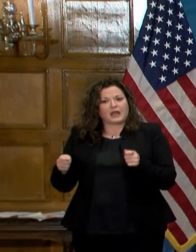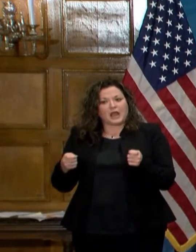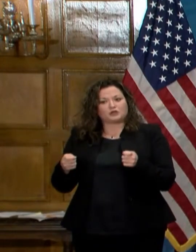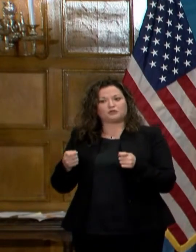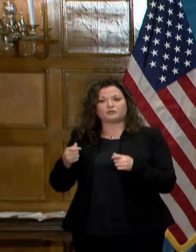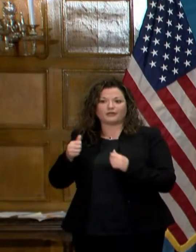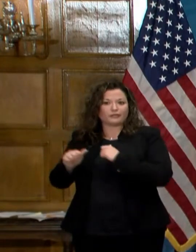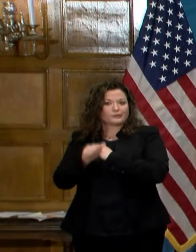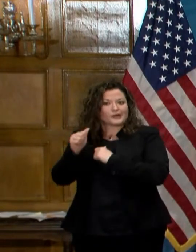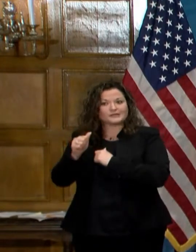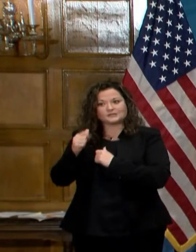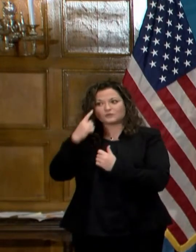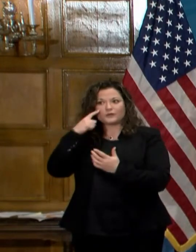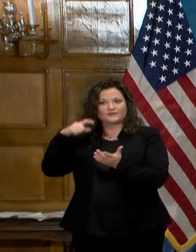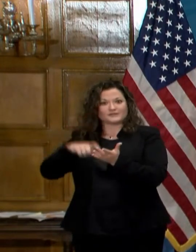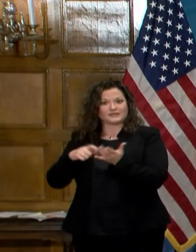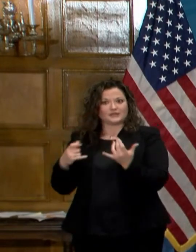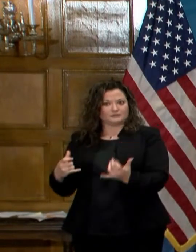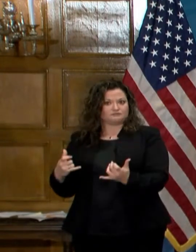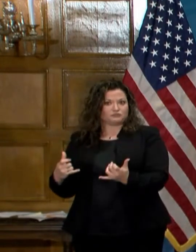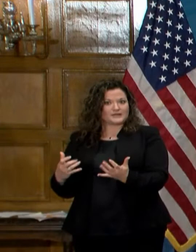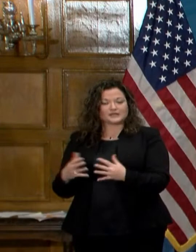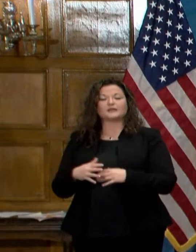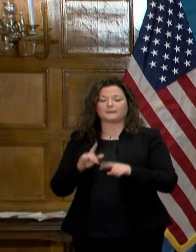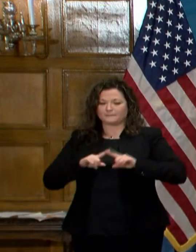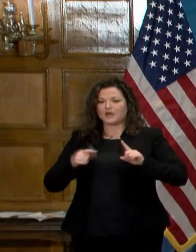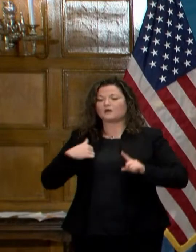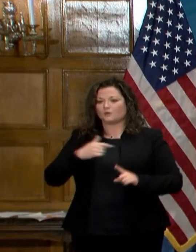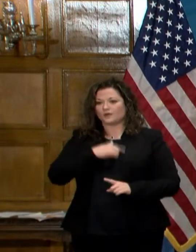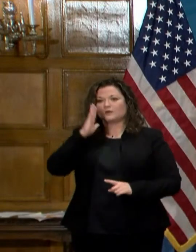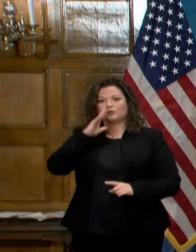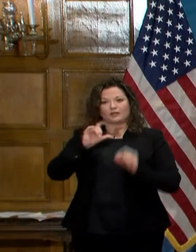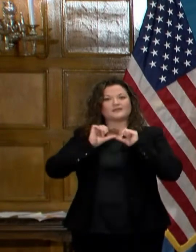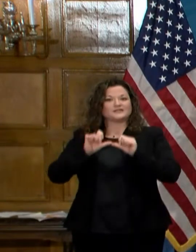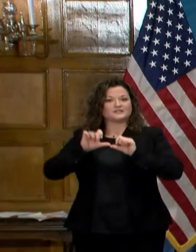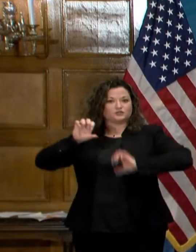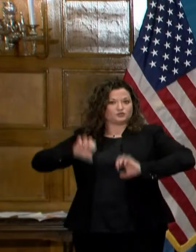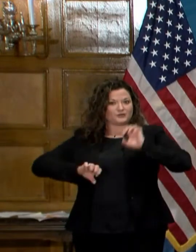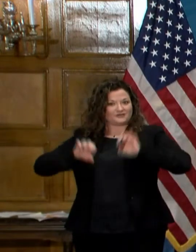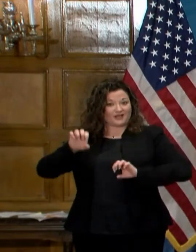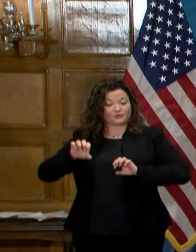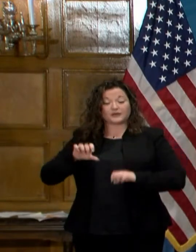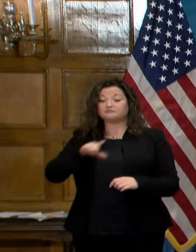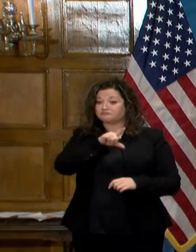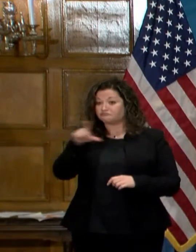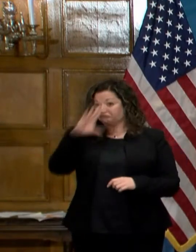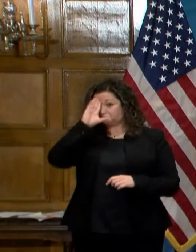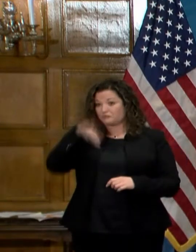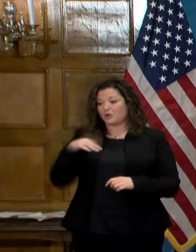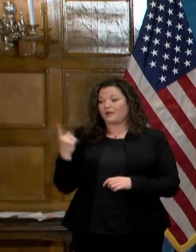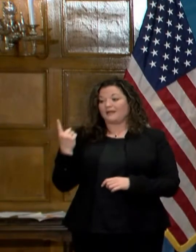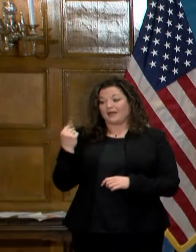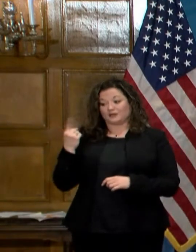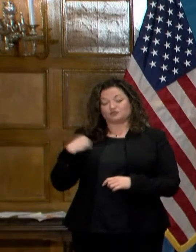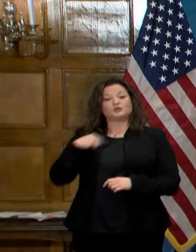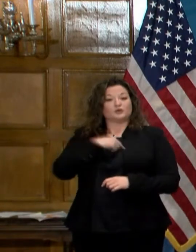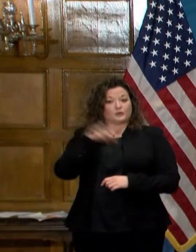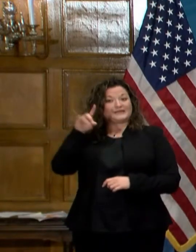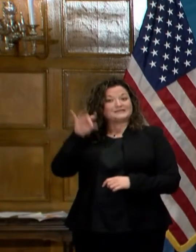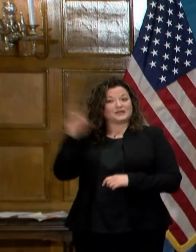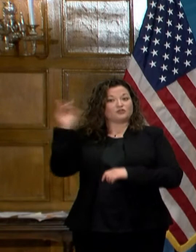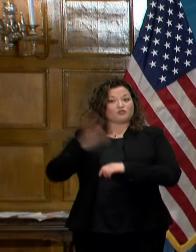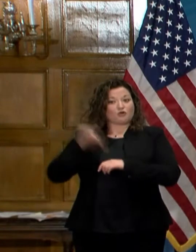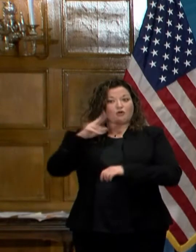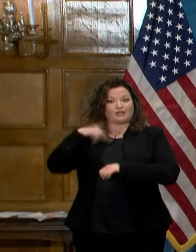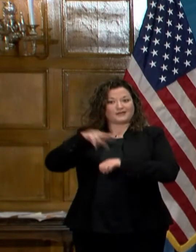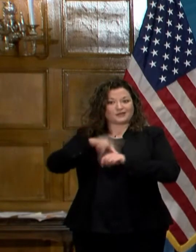threats that we see at the present time, but we'll continue to evaluate that. As you know, that last year we did call out the National Guard,